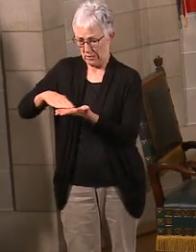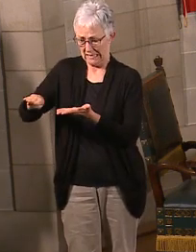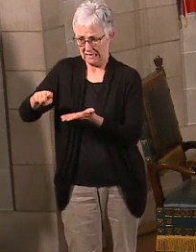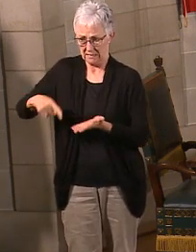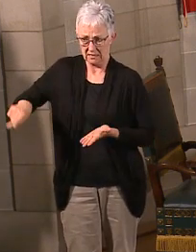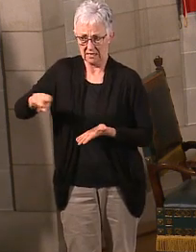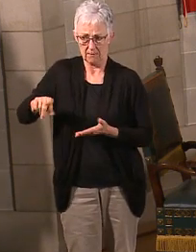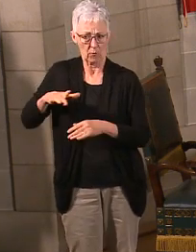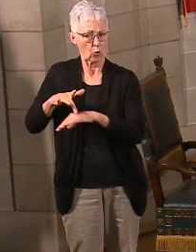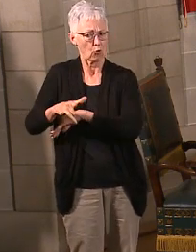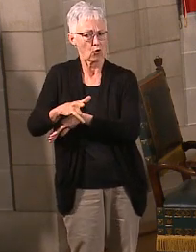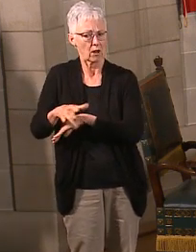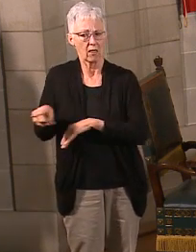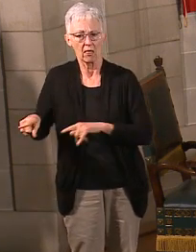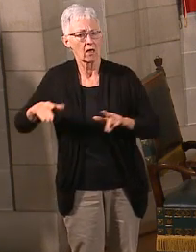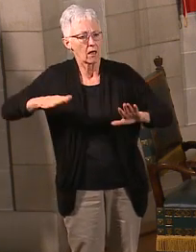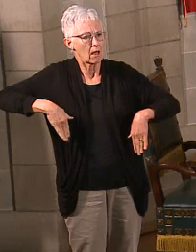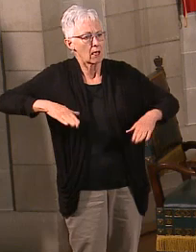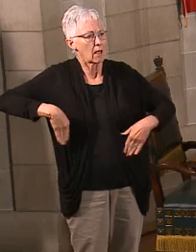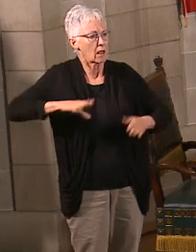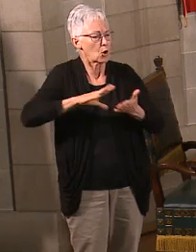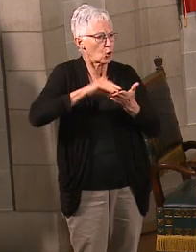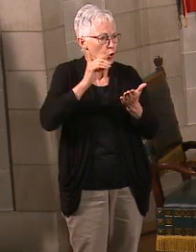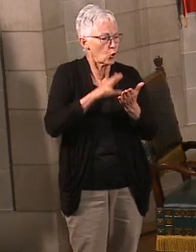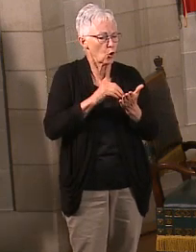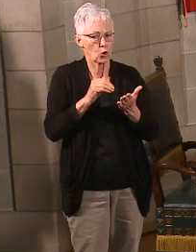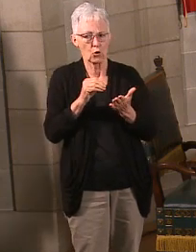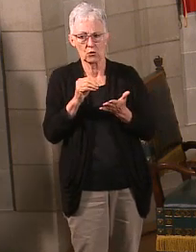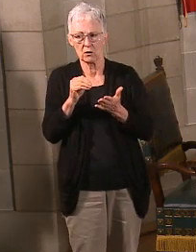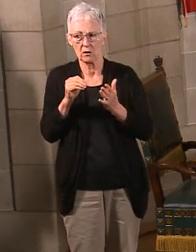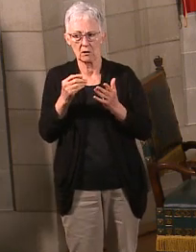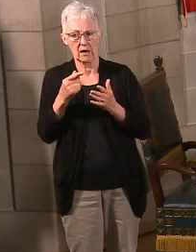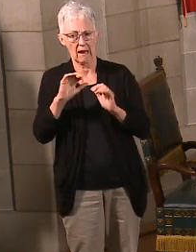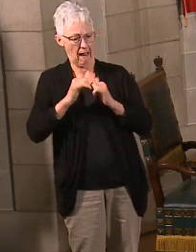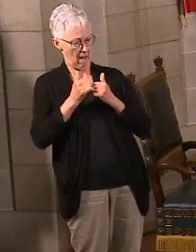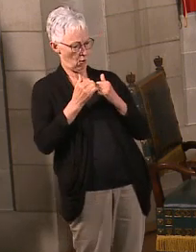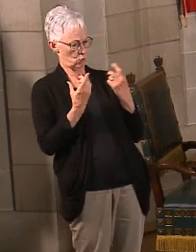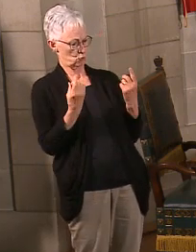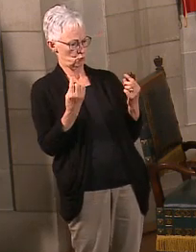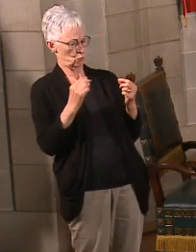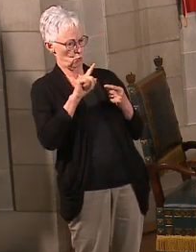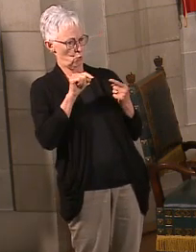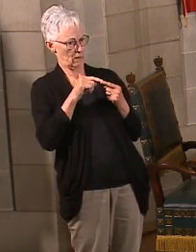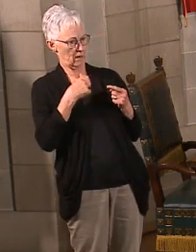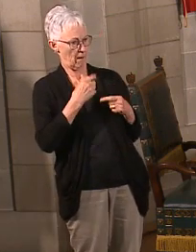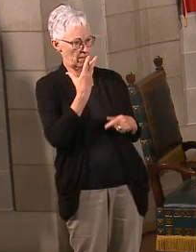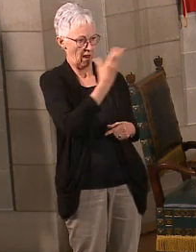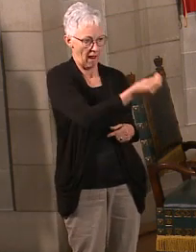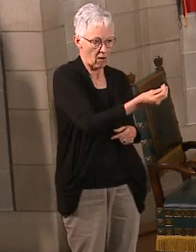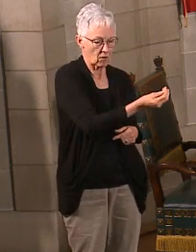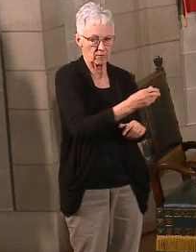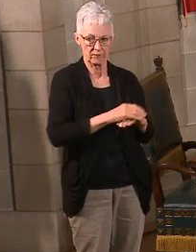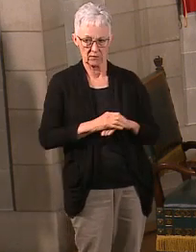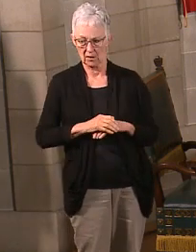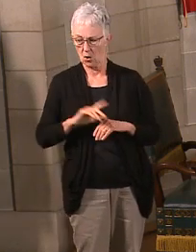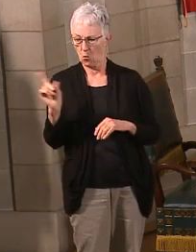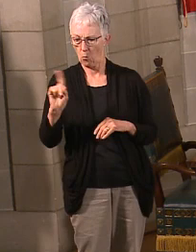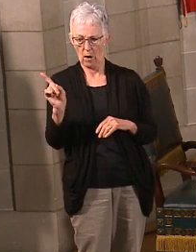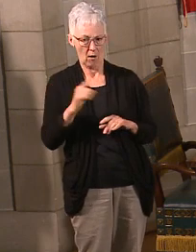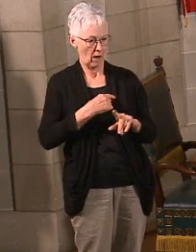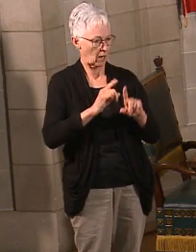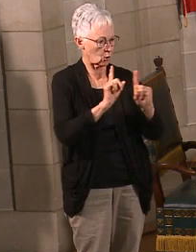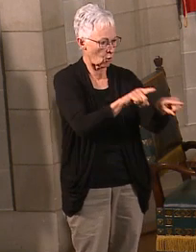proper supports there, they are more likely, more at risk to, for example, get infected by the coronavirus, spread